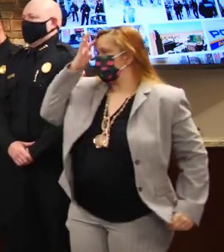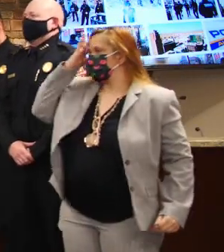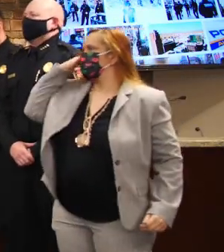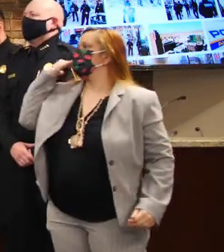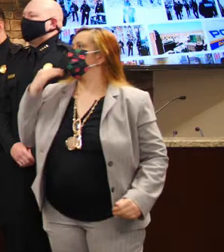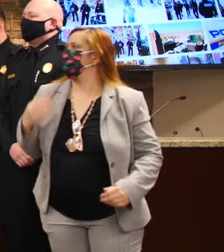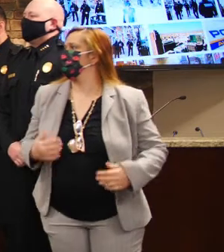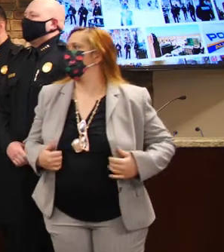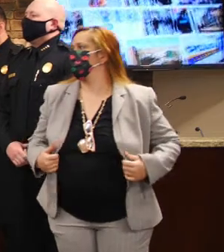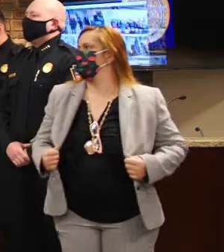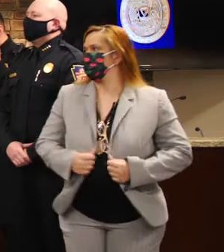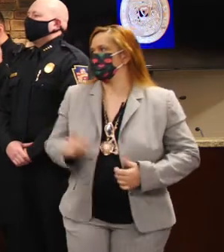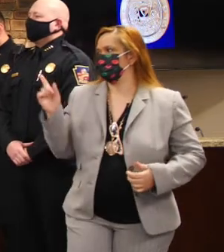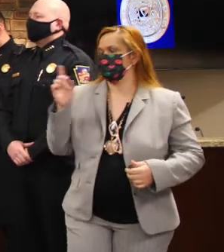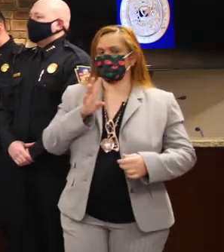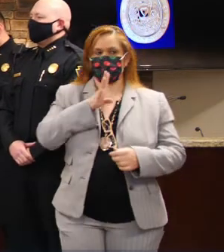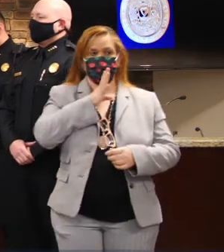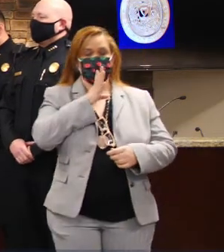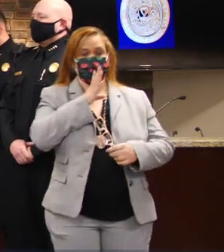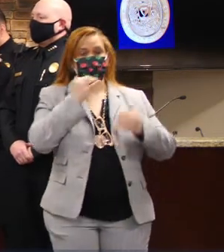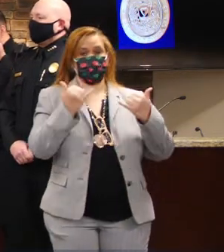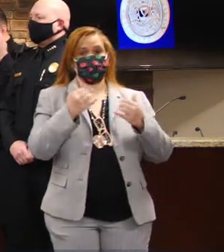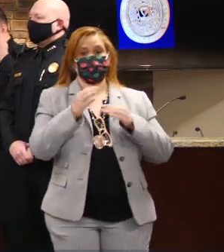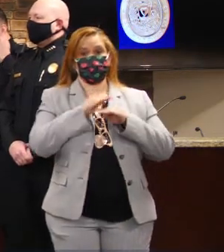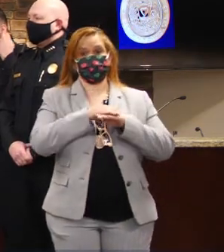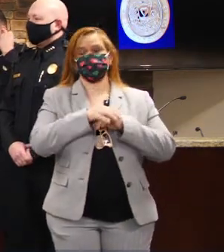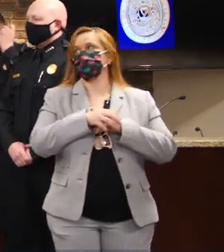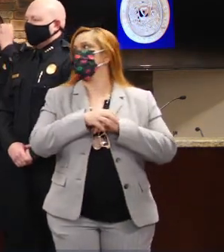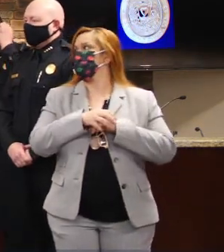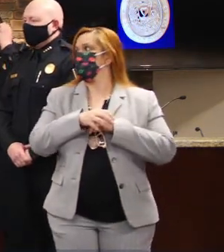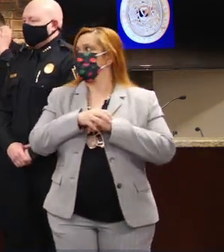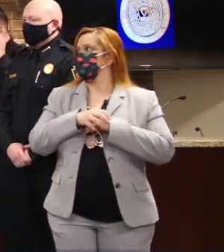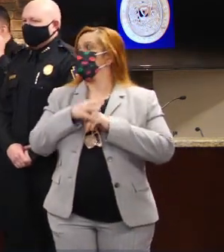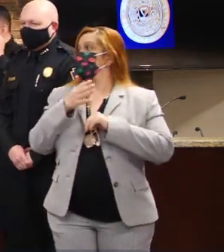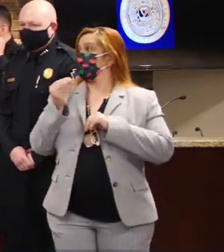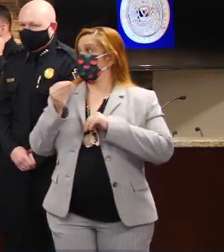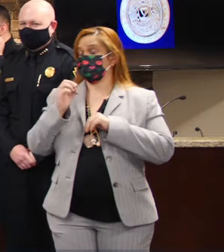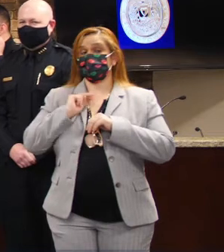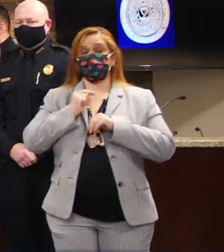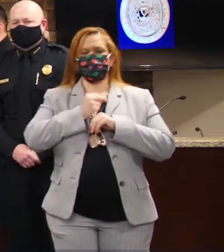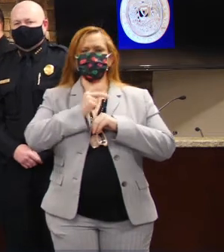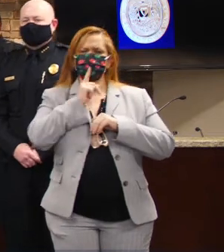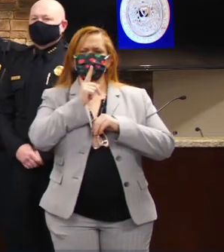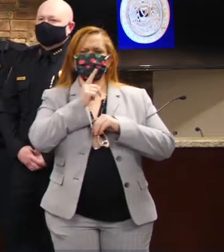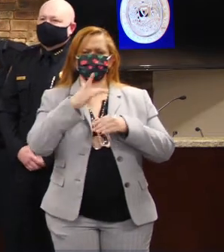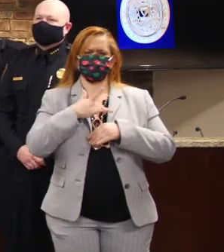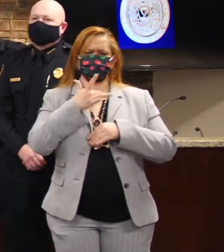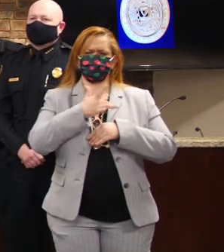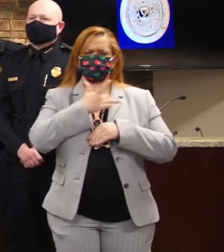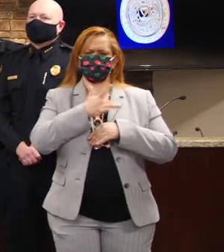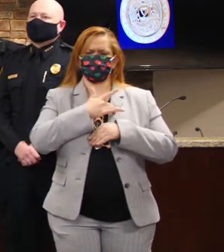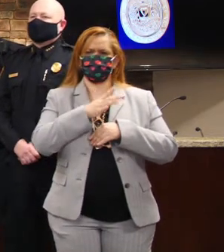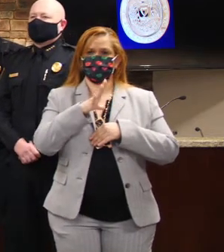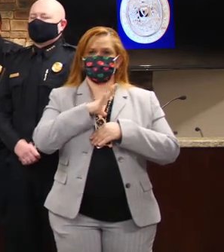Okay, hello everybody. My name is Detective Luis Garcia. I also want to thank our leadership behind us, our administration. I'm going to